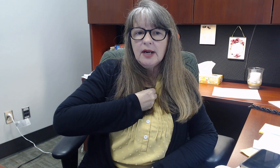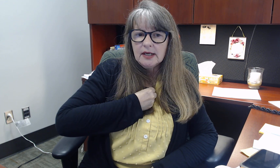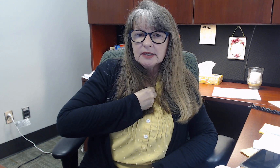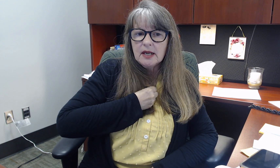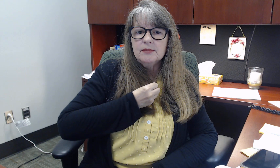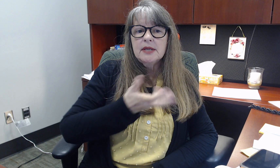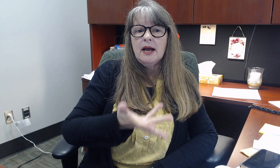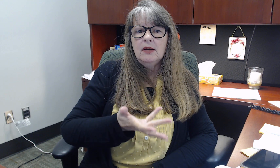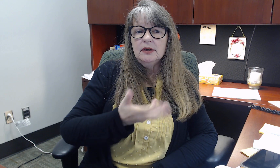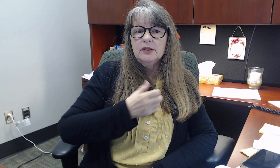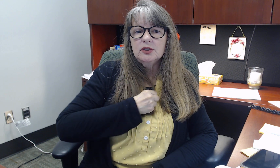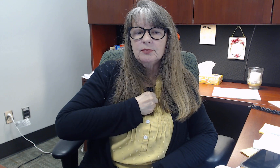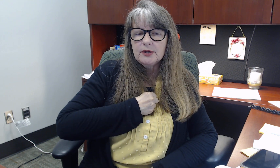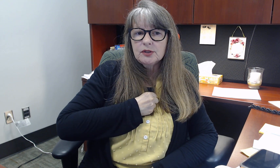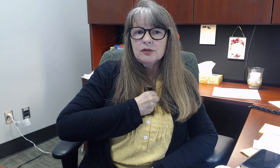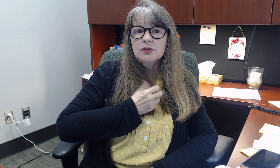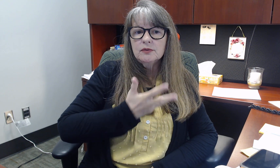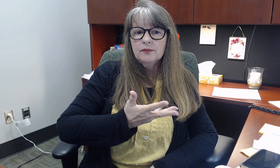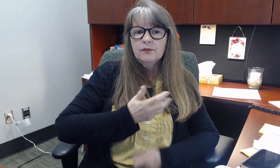it comes out and expresses.